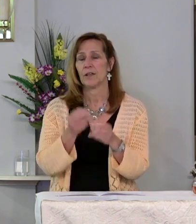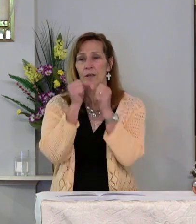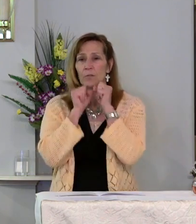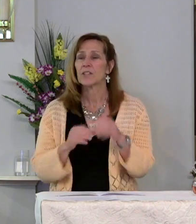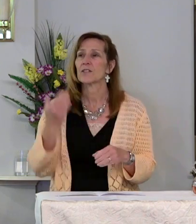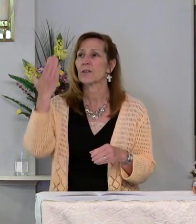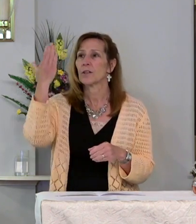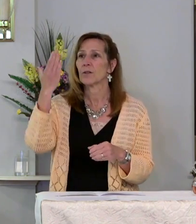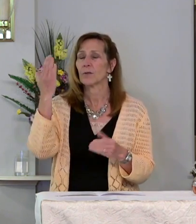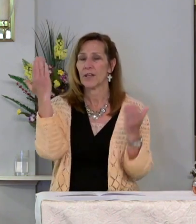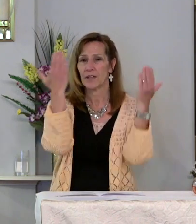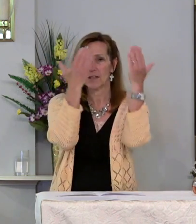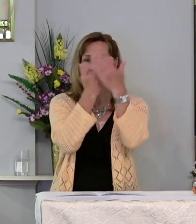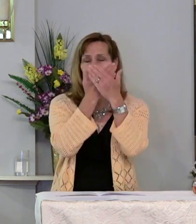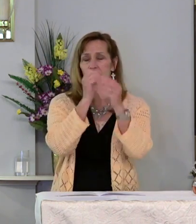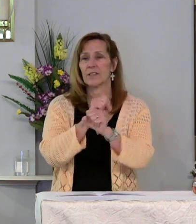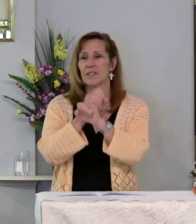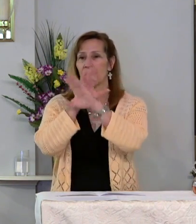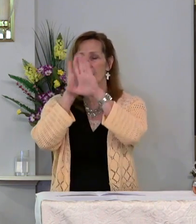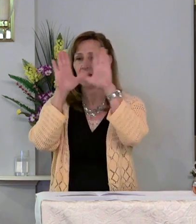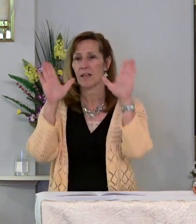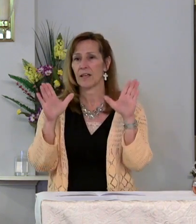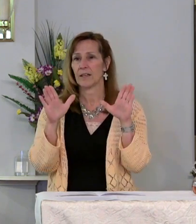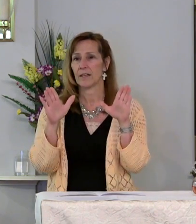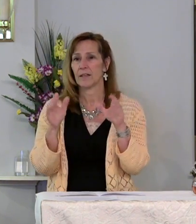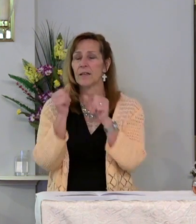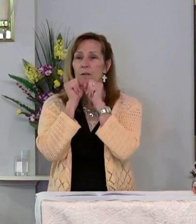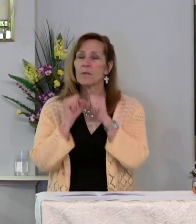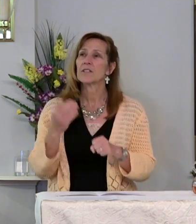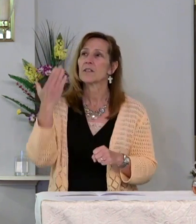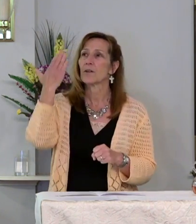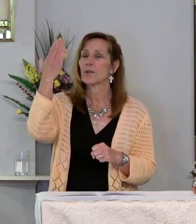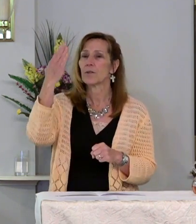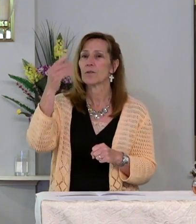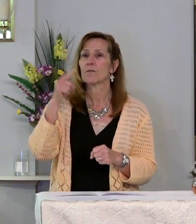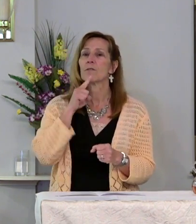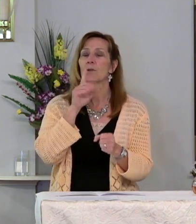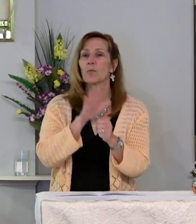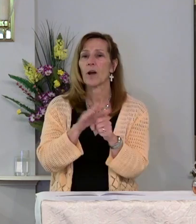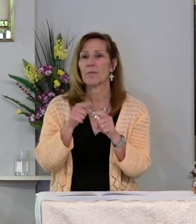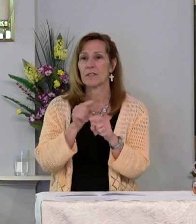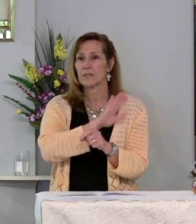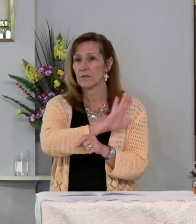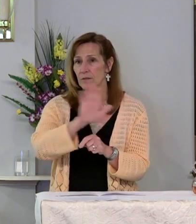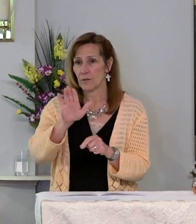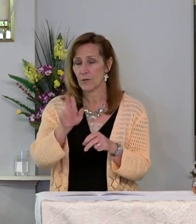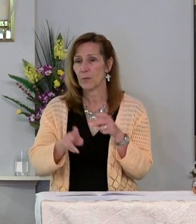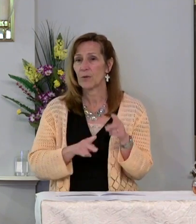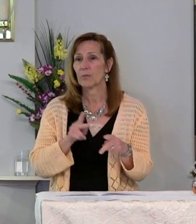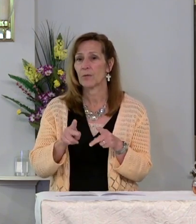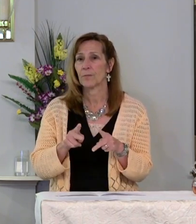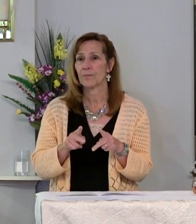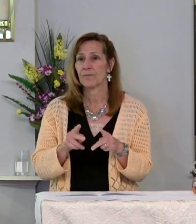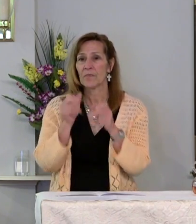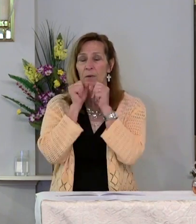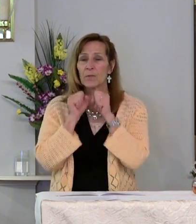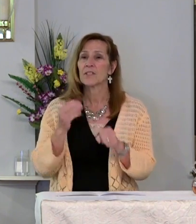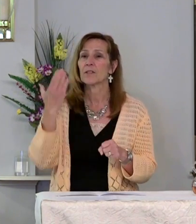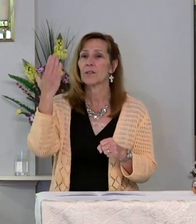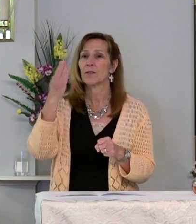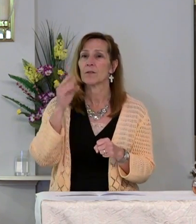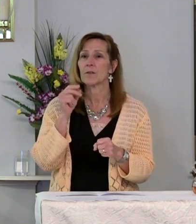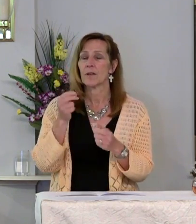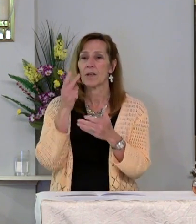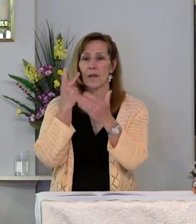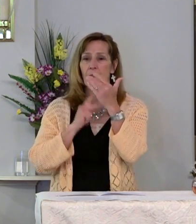Blessed are you in the darkness and in the light. Blessed are you for your promise to your people. Blessed are you